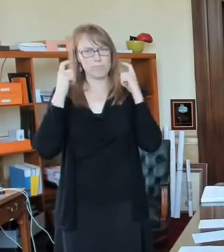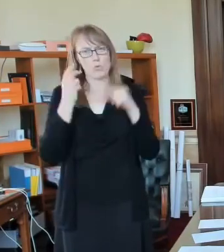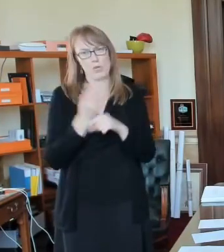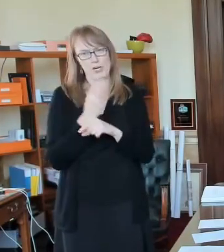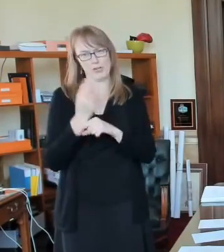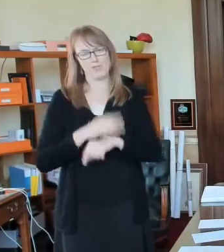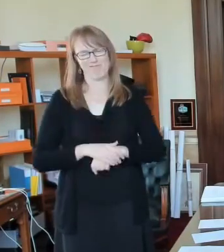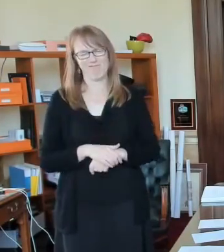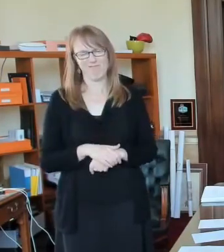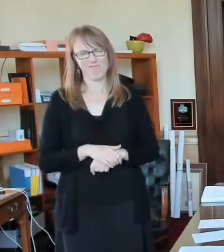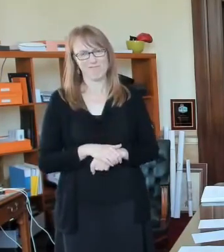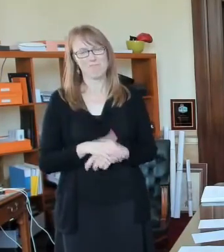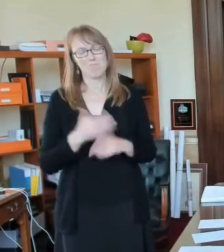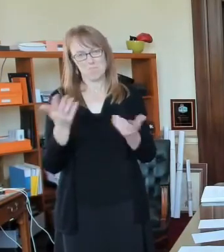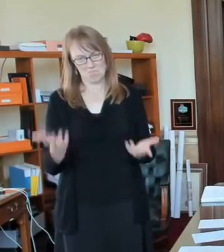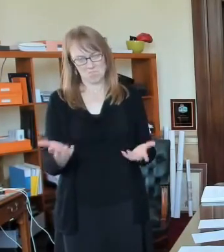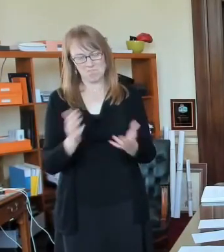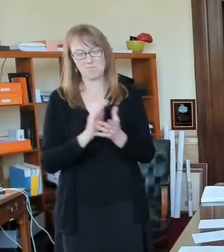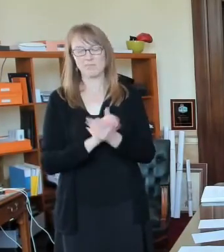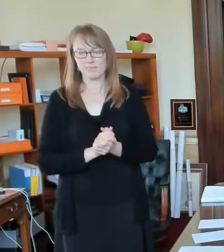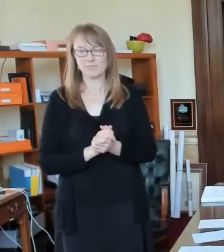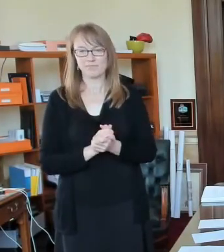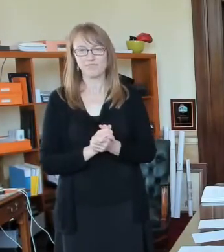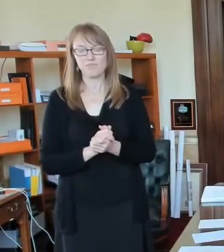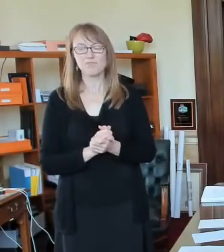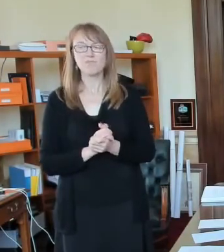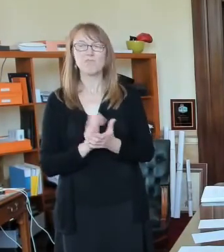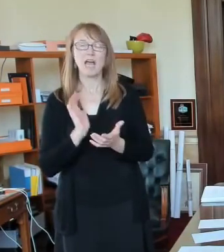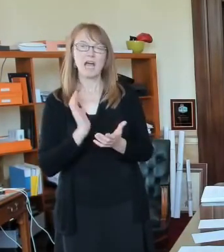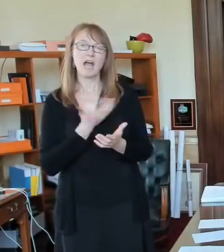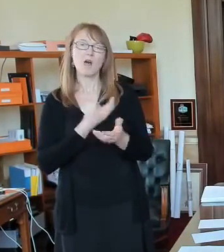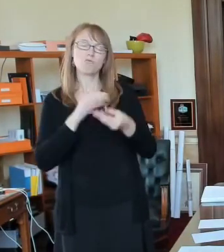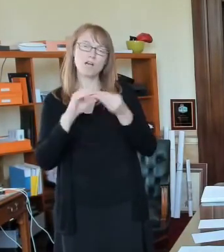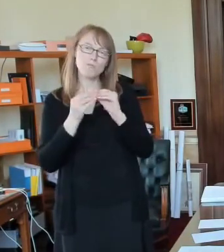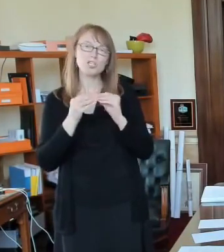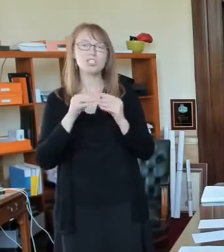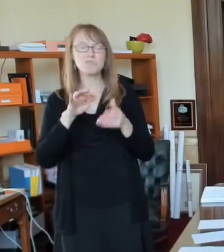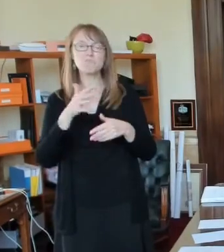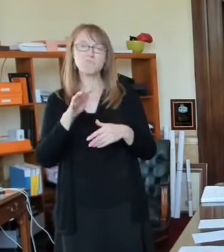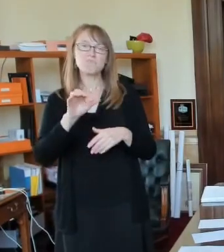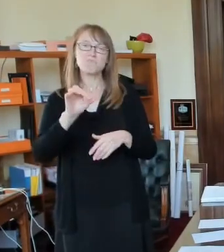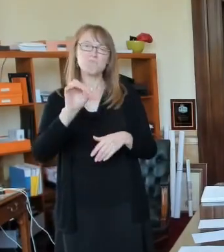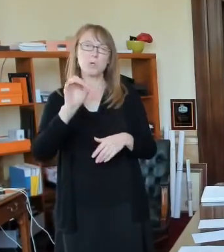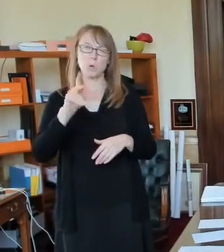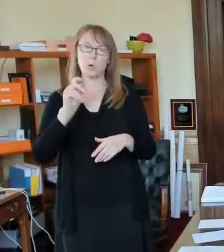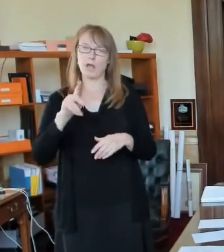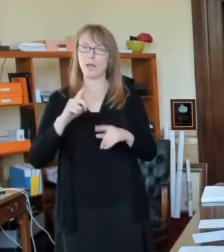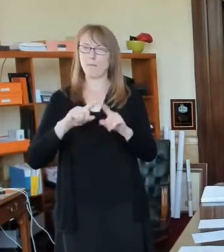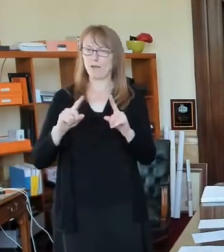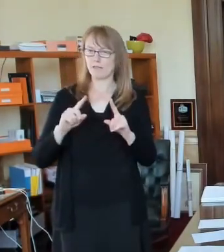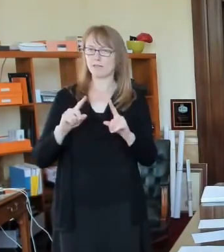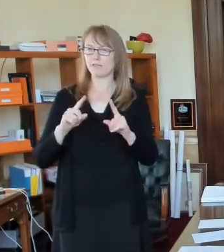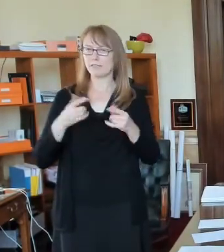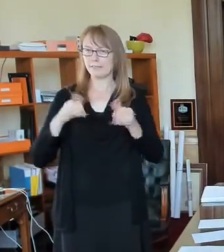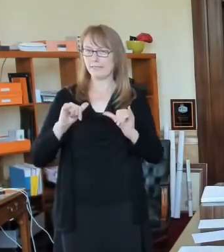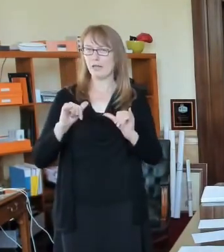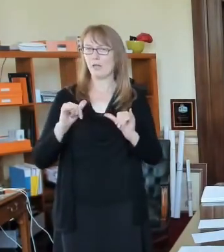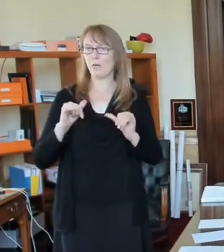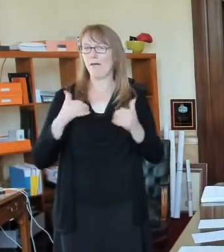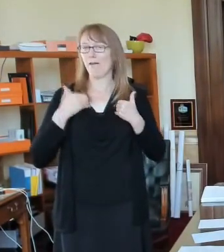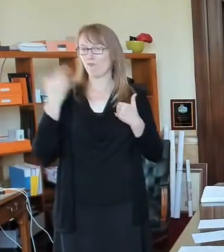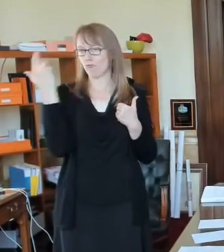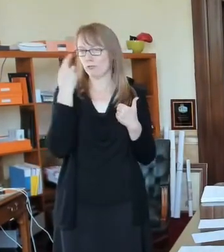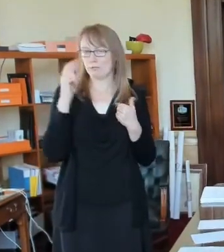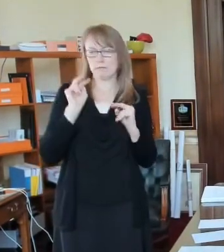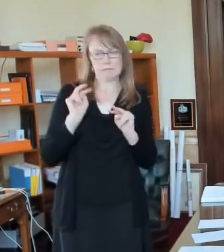that's that. Our numbers look reasonably good, but we're worried about them. So I